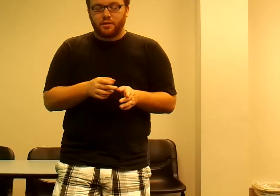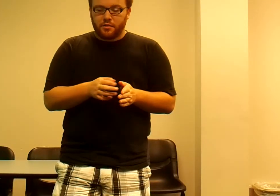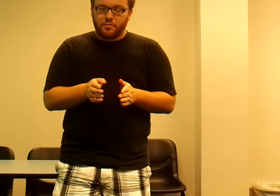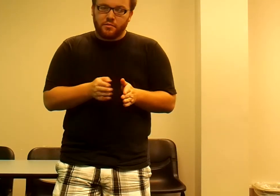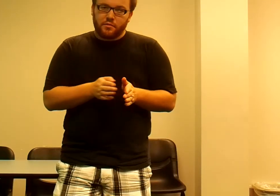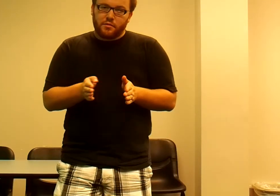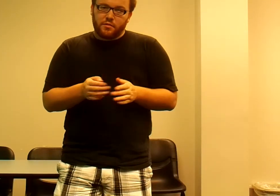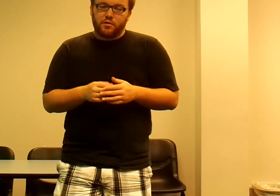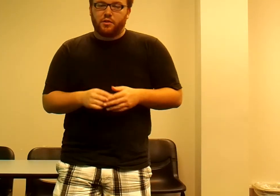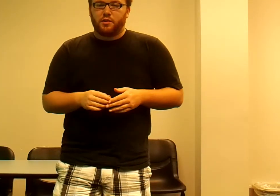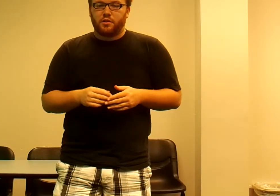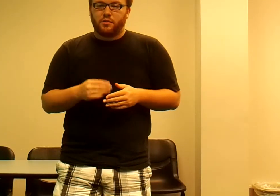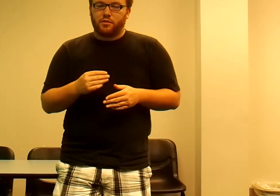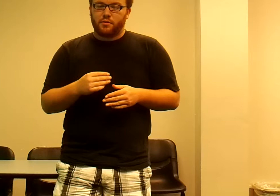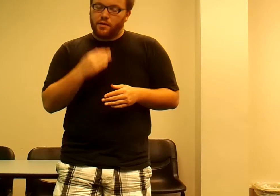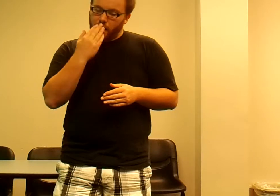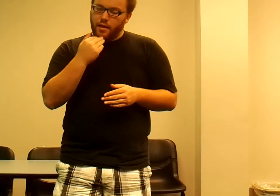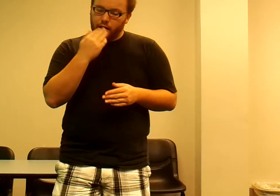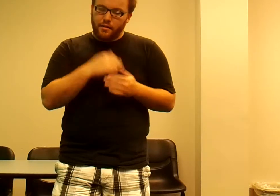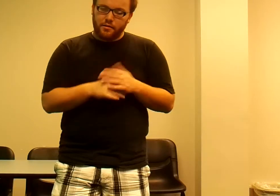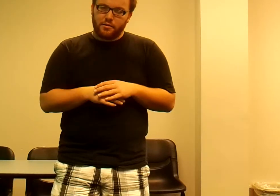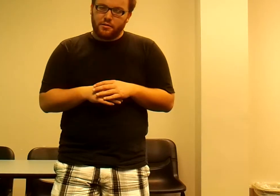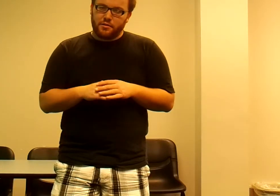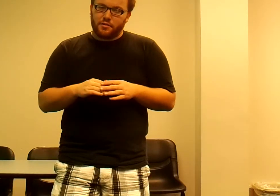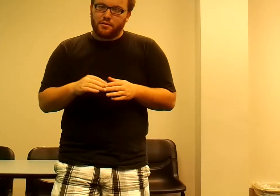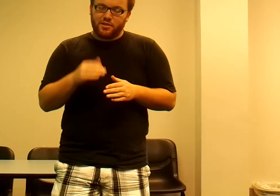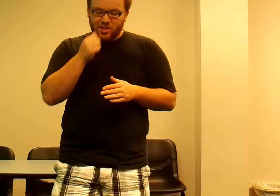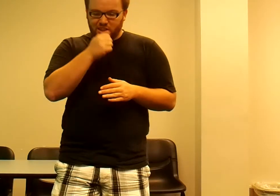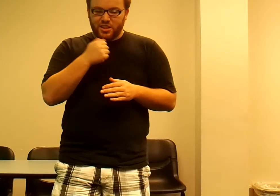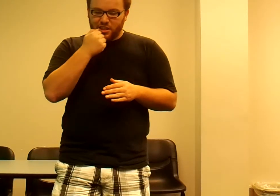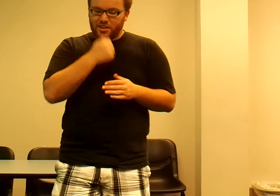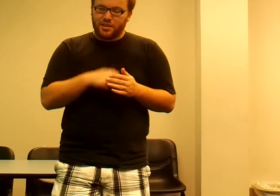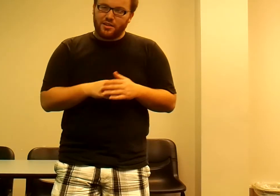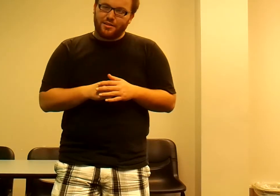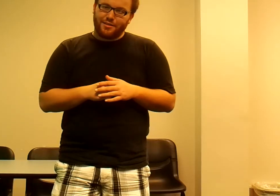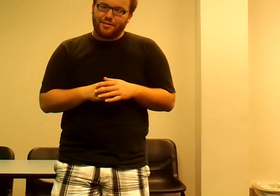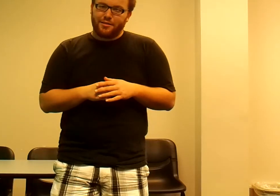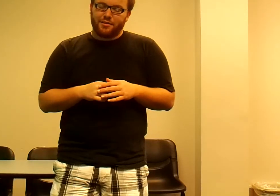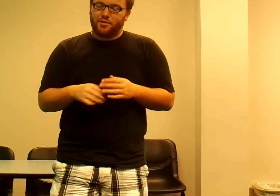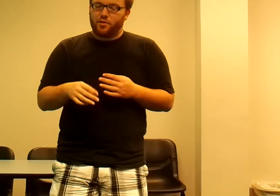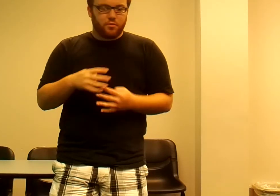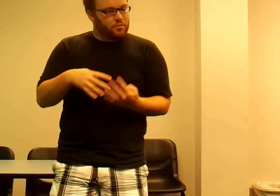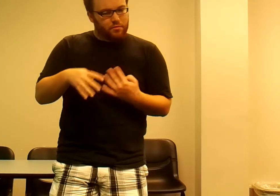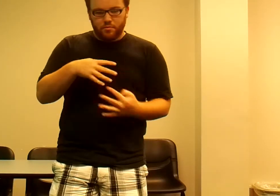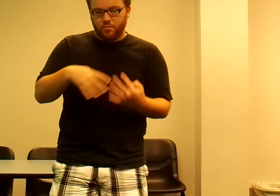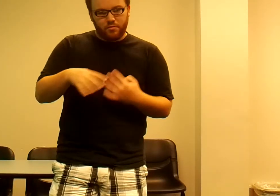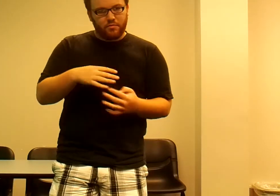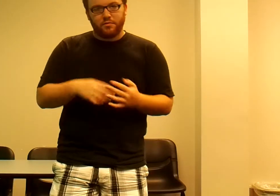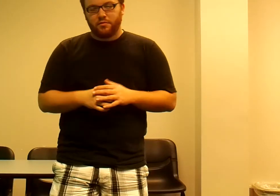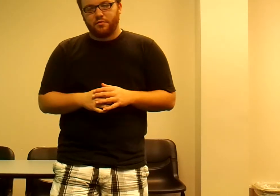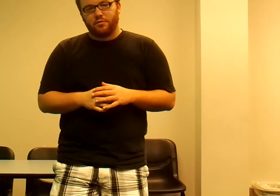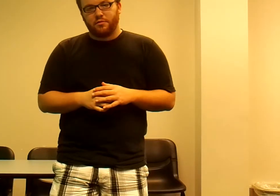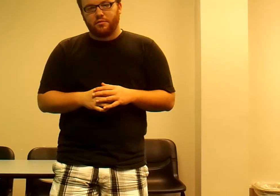that it's kind of clean before you start. You don't mix the solutions, right? So go ahead and give that a whirl.